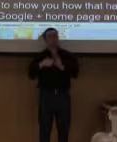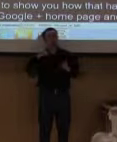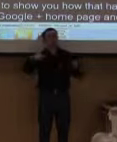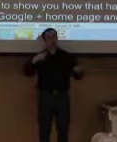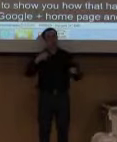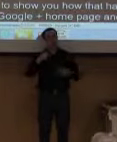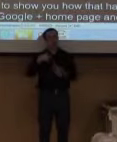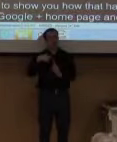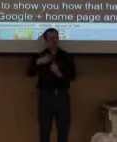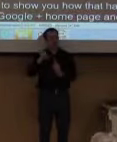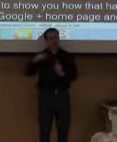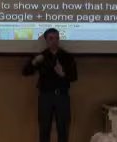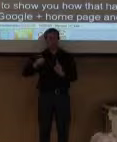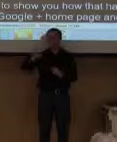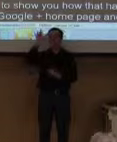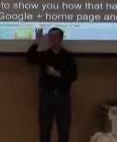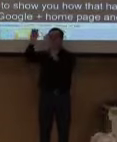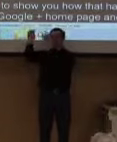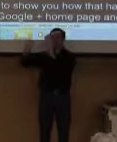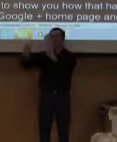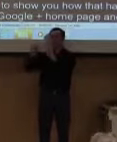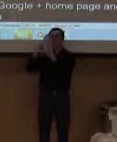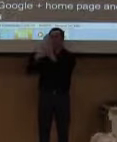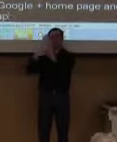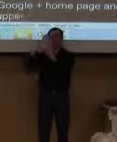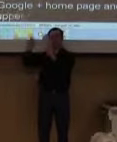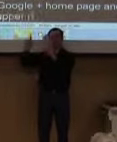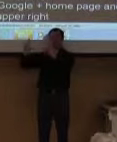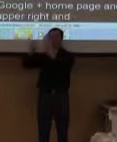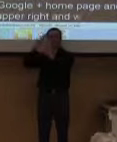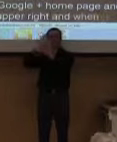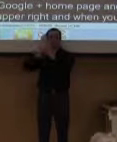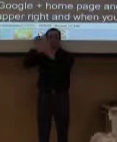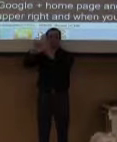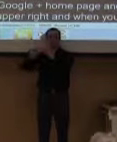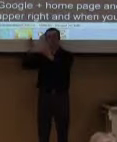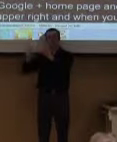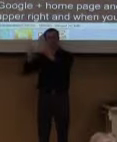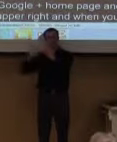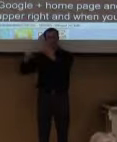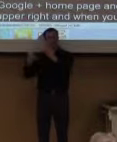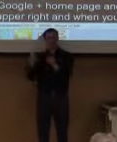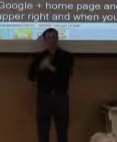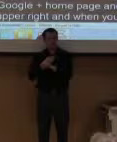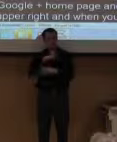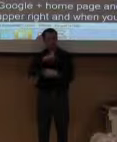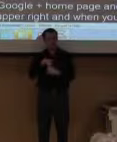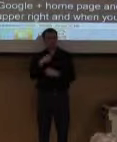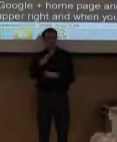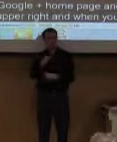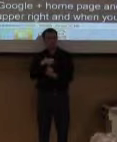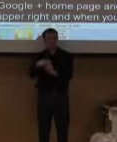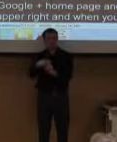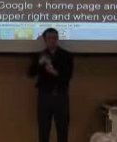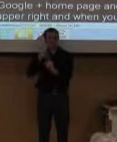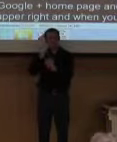apps. When you click on that, you get an expansion showing the various apps you can use in Google Plus. You'll